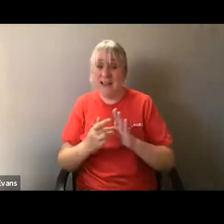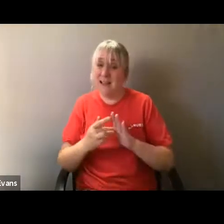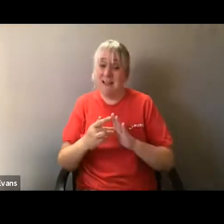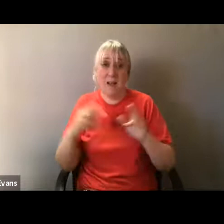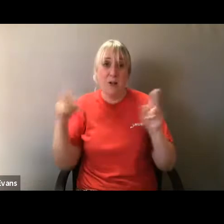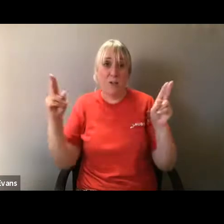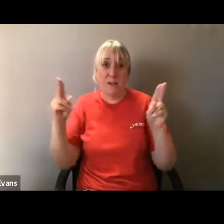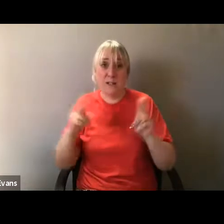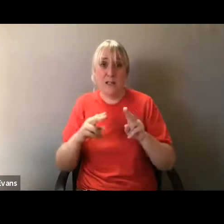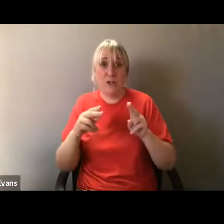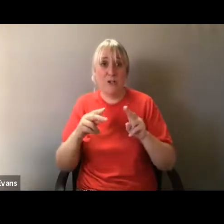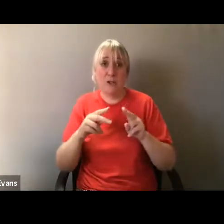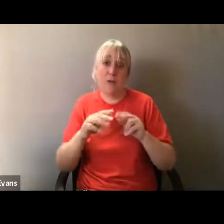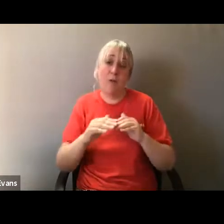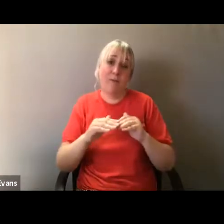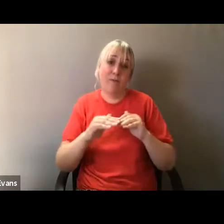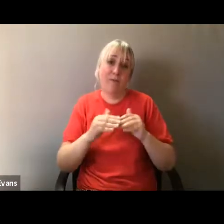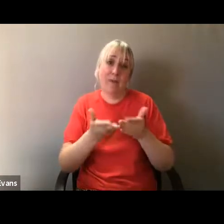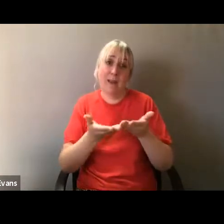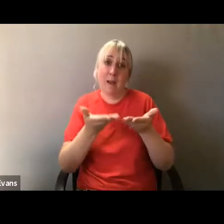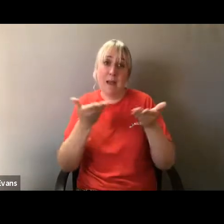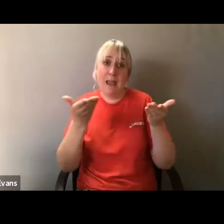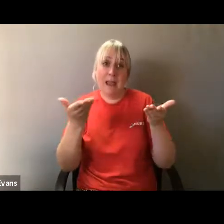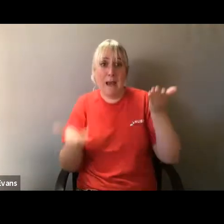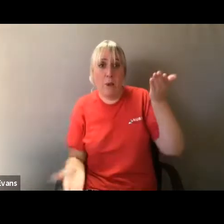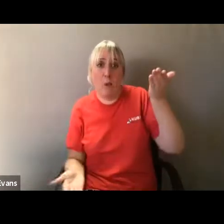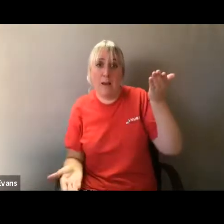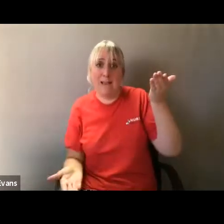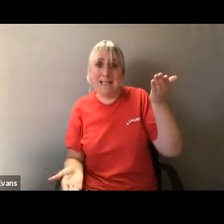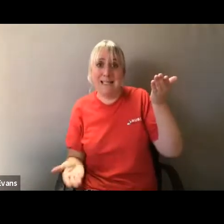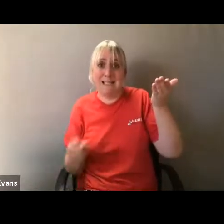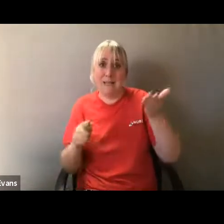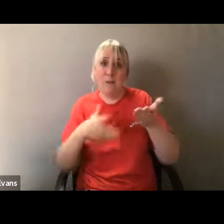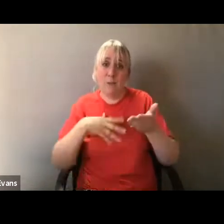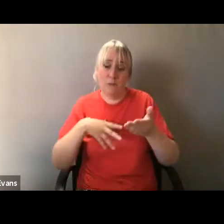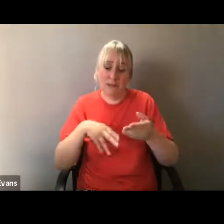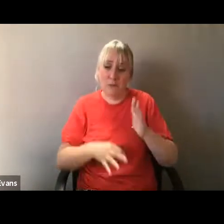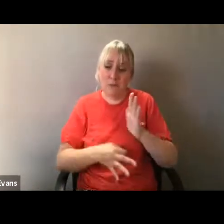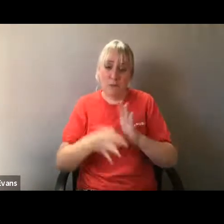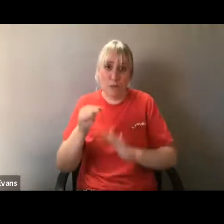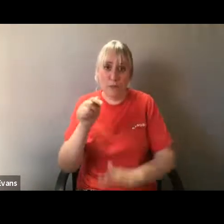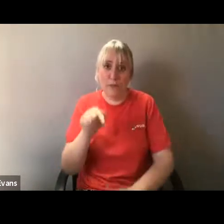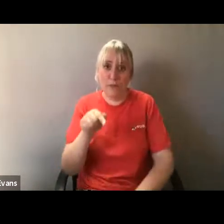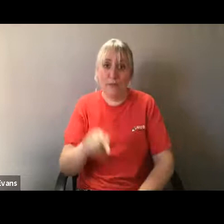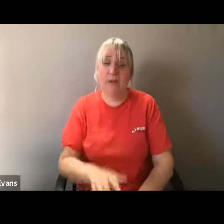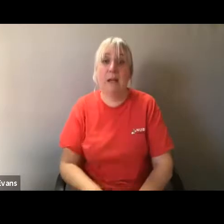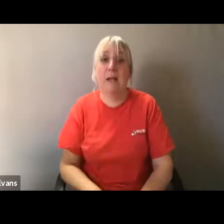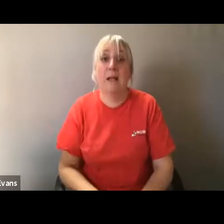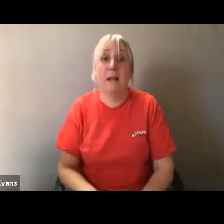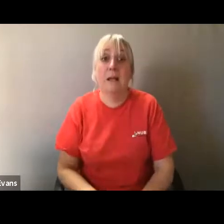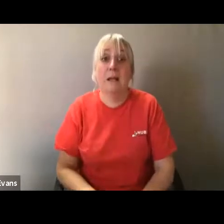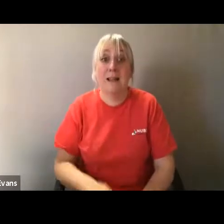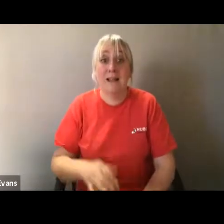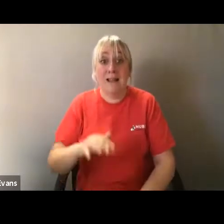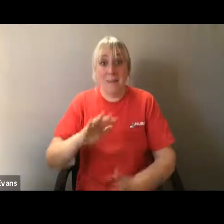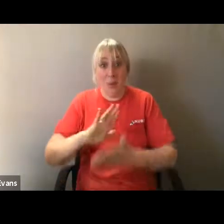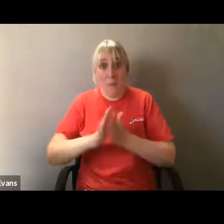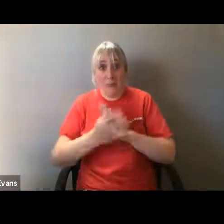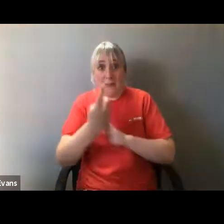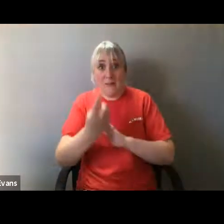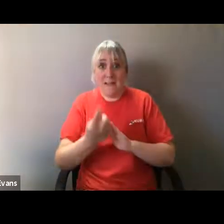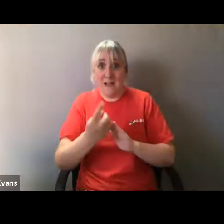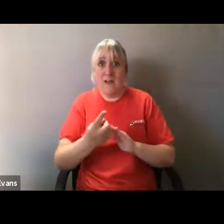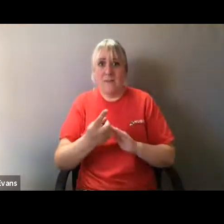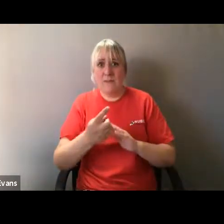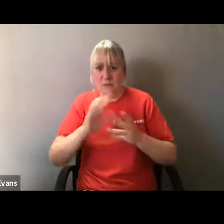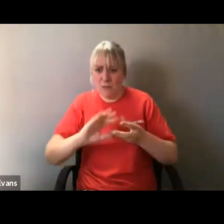we can't expect that to happen soon. And two, the effects of the impairment are in themselves disabling. This is over and beyond